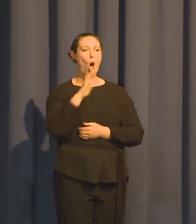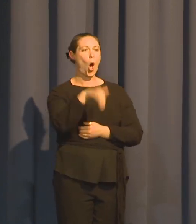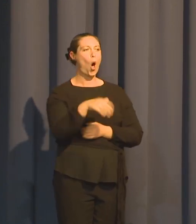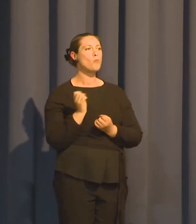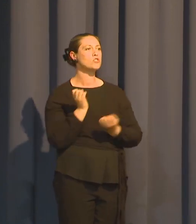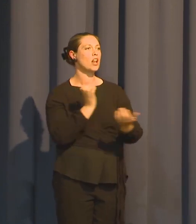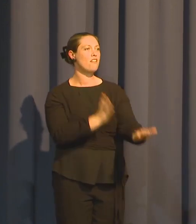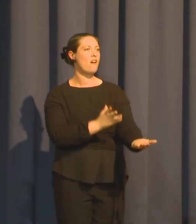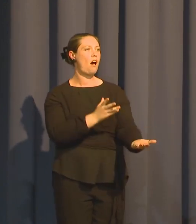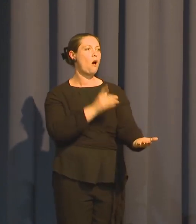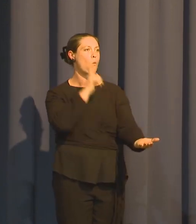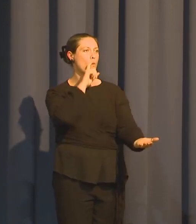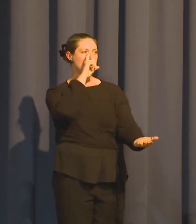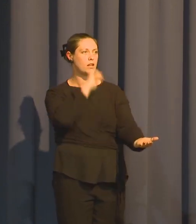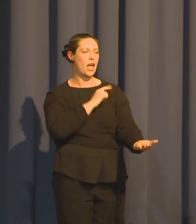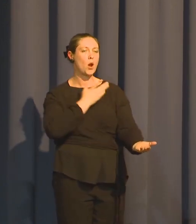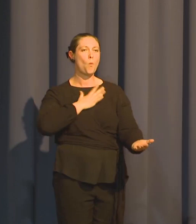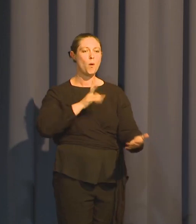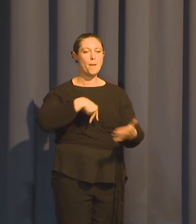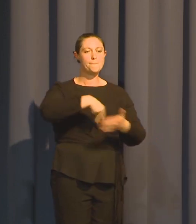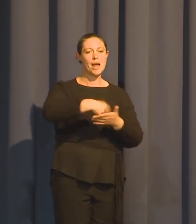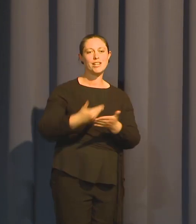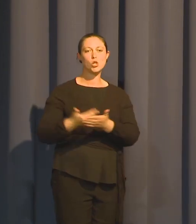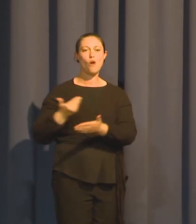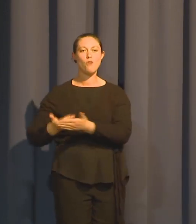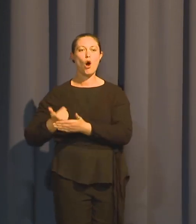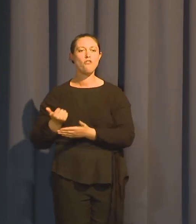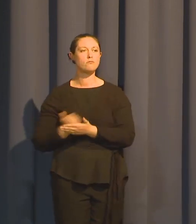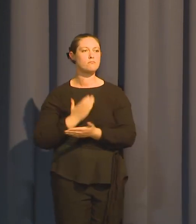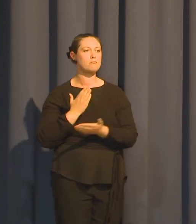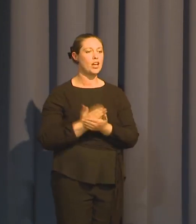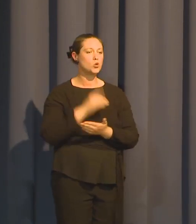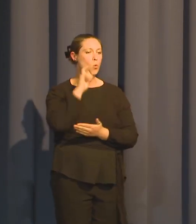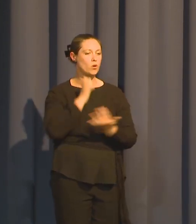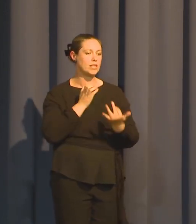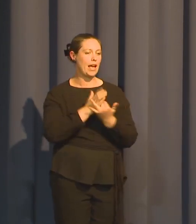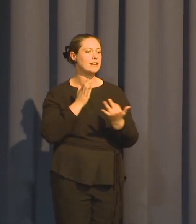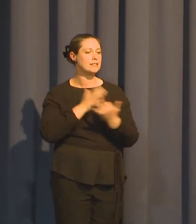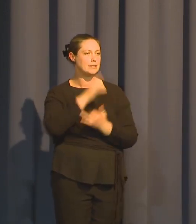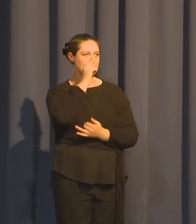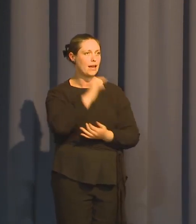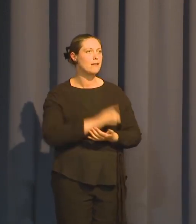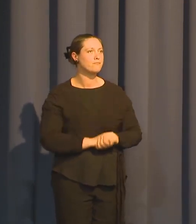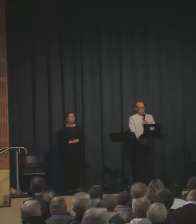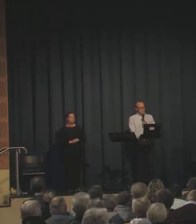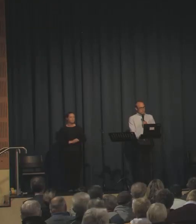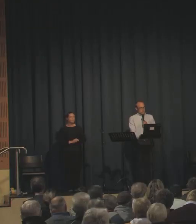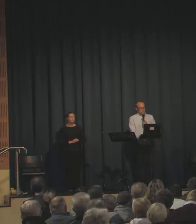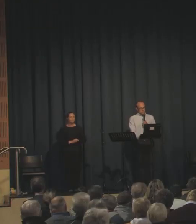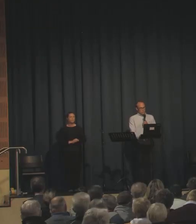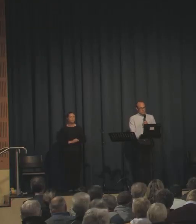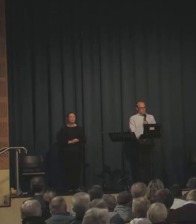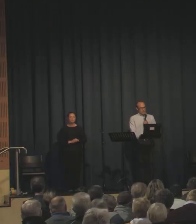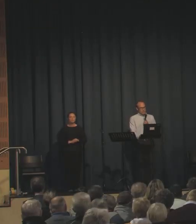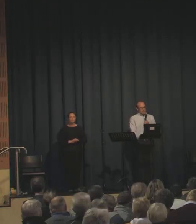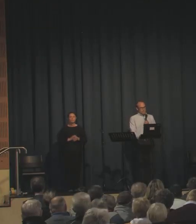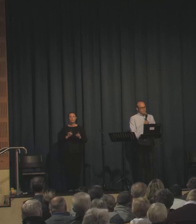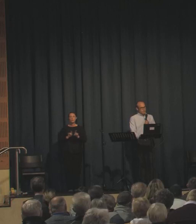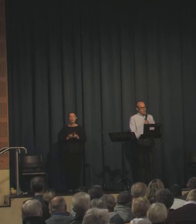that there's minimal barriers to people that aren't able to get that water. We're also